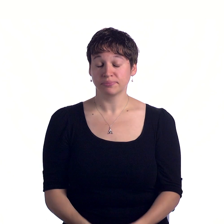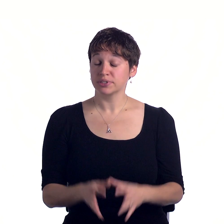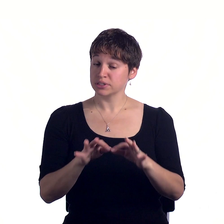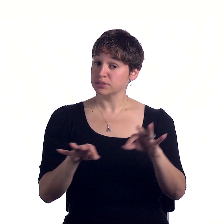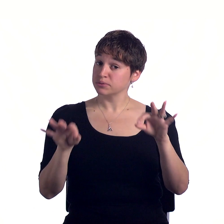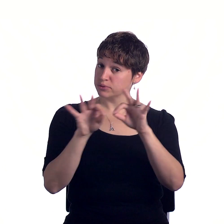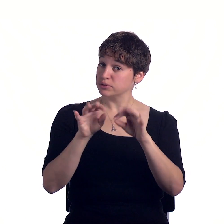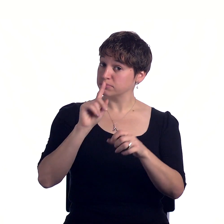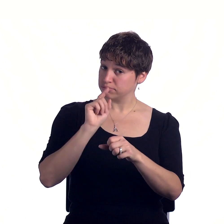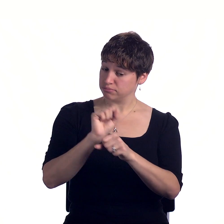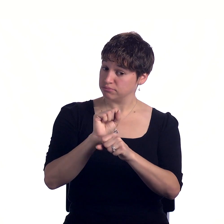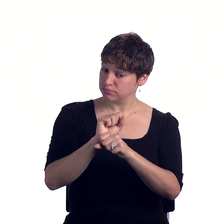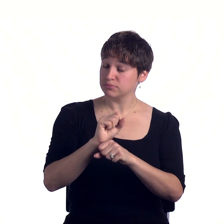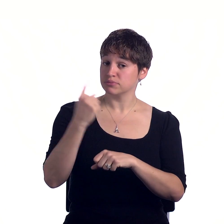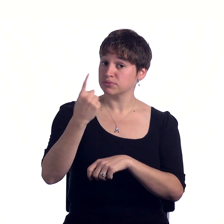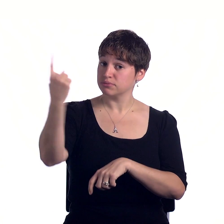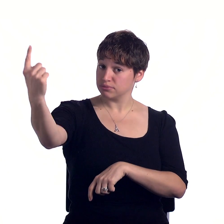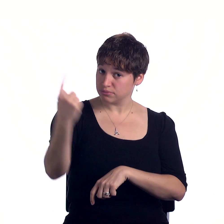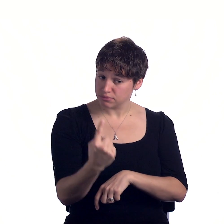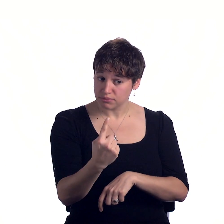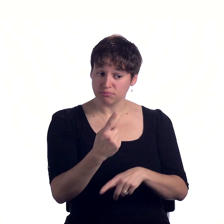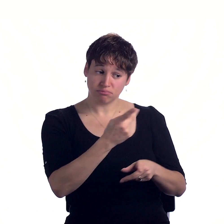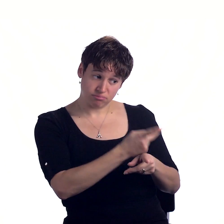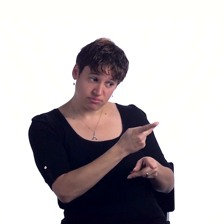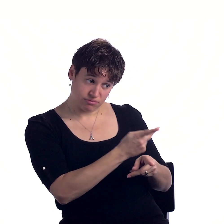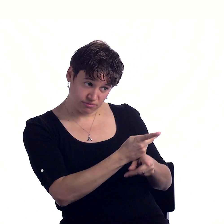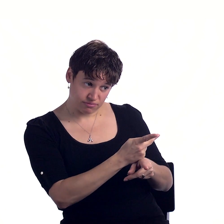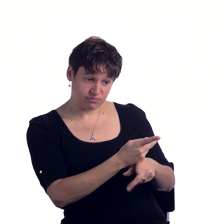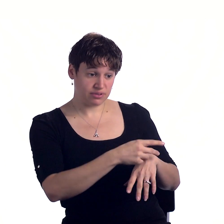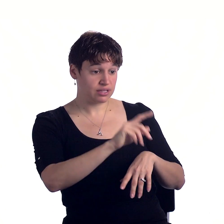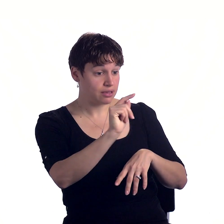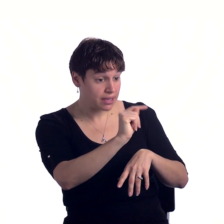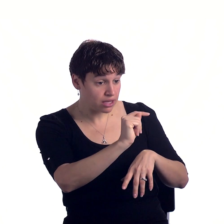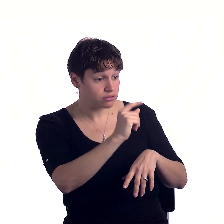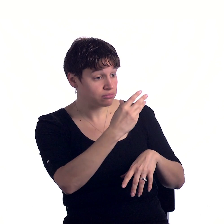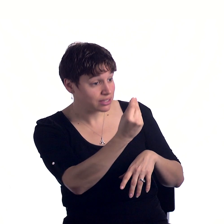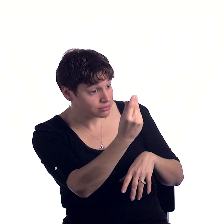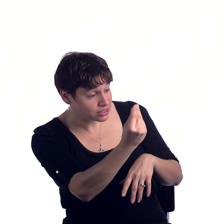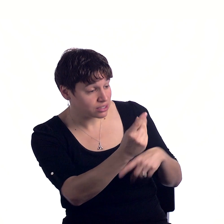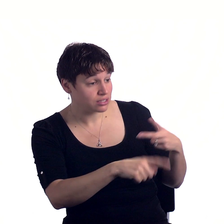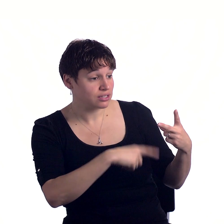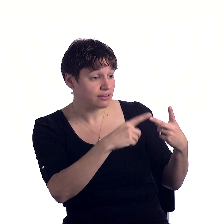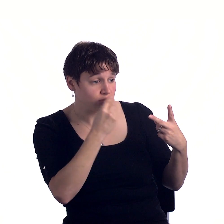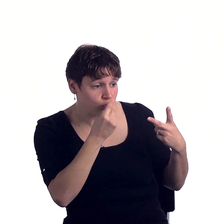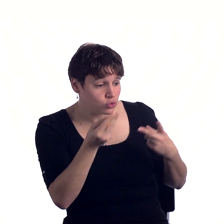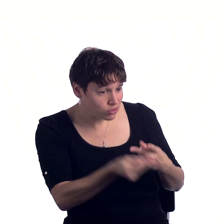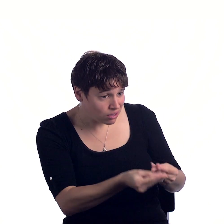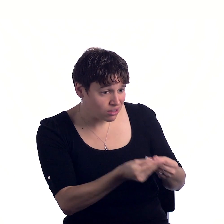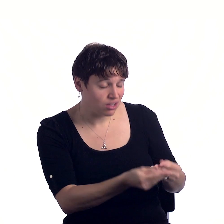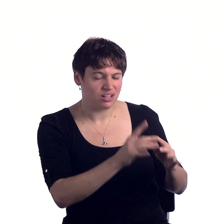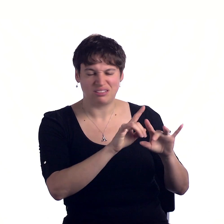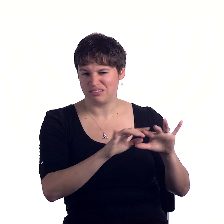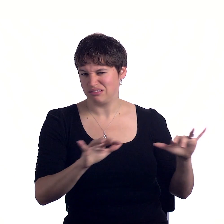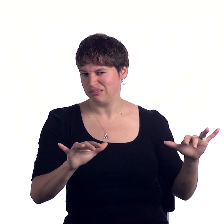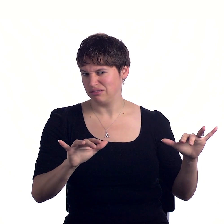If bringing a service animal, arrange for someone to feed, water, and toilet the animal during your stay.